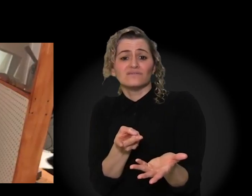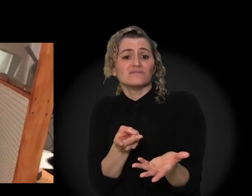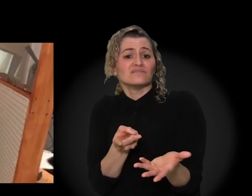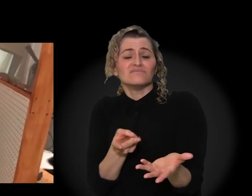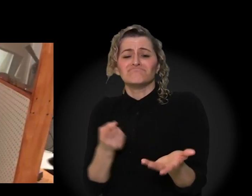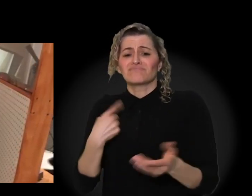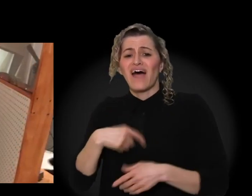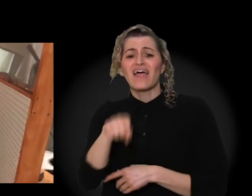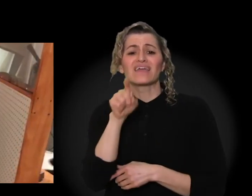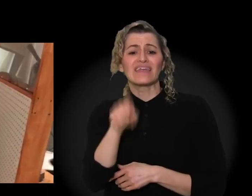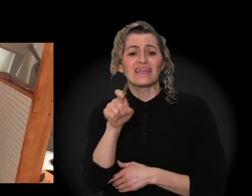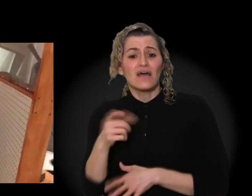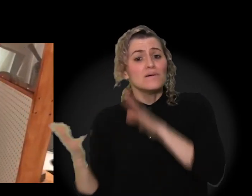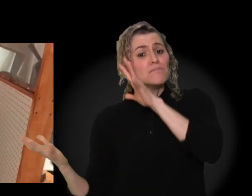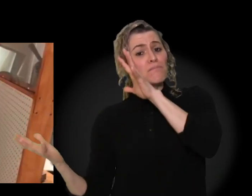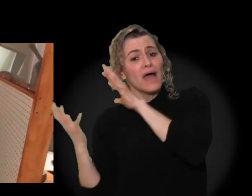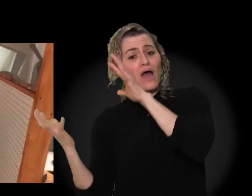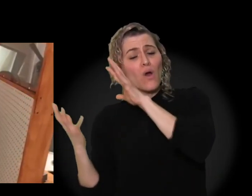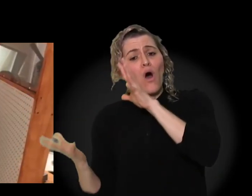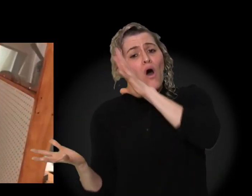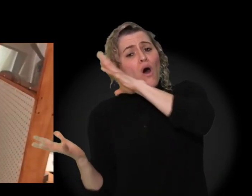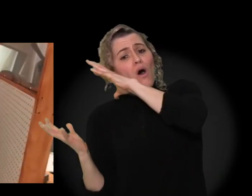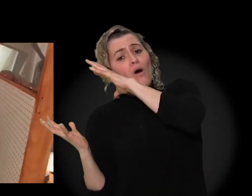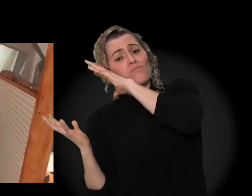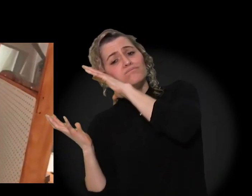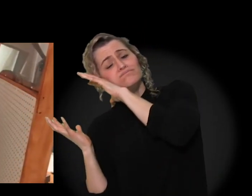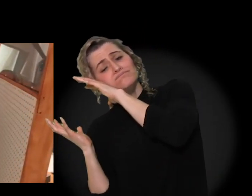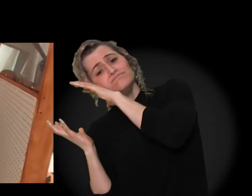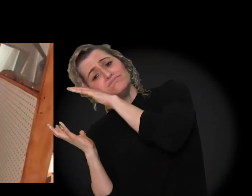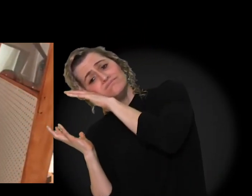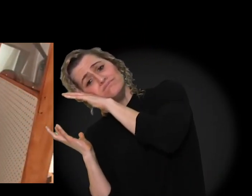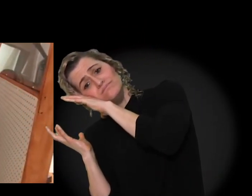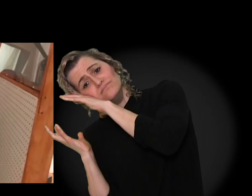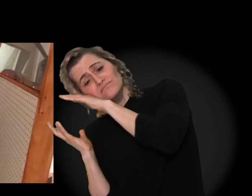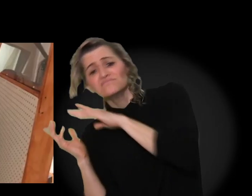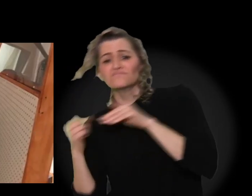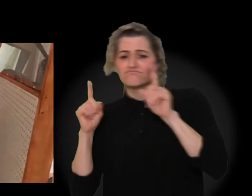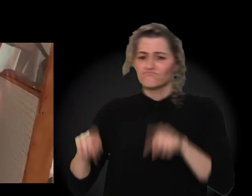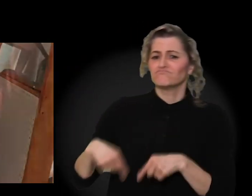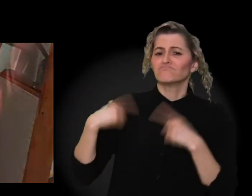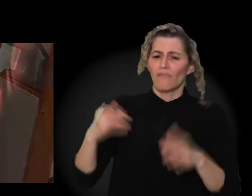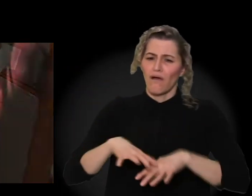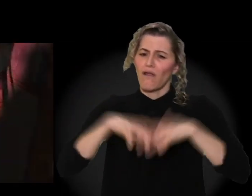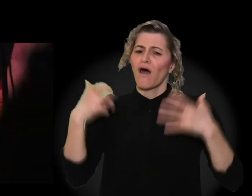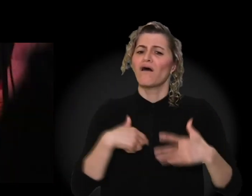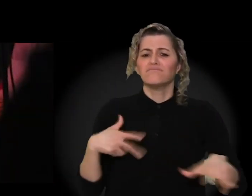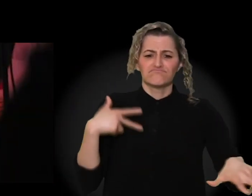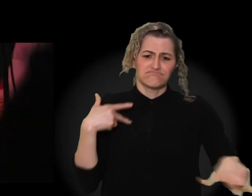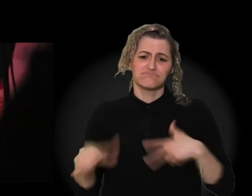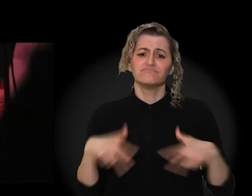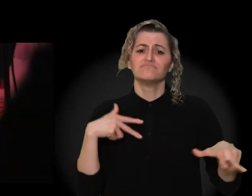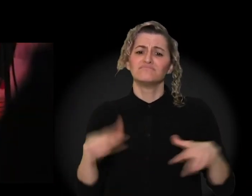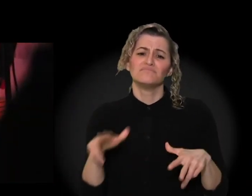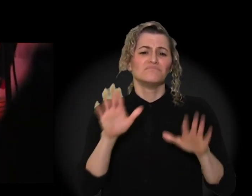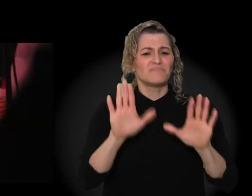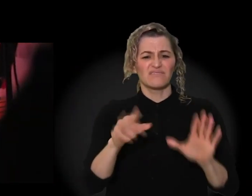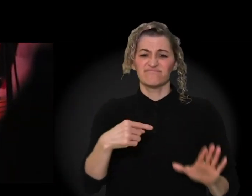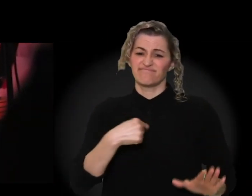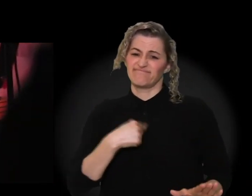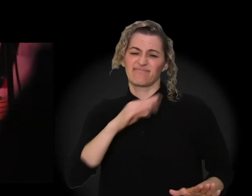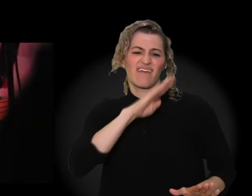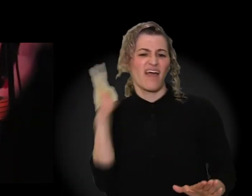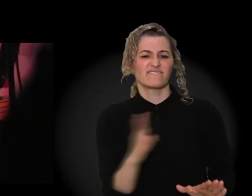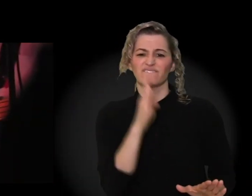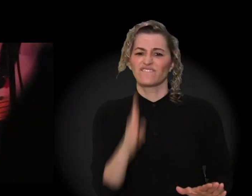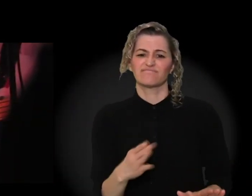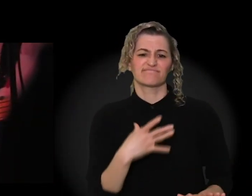horizontal, need a pillow for my head. Well, now I've done a lot of hiking,